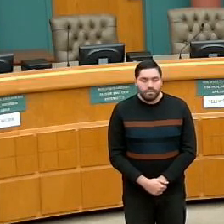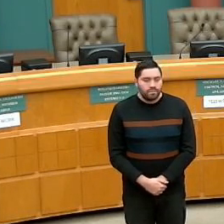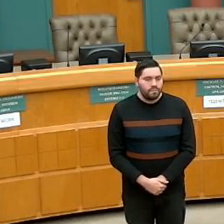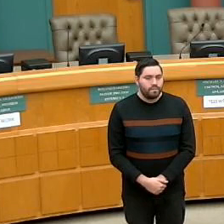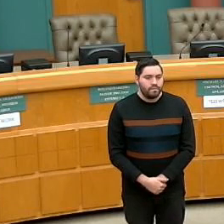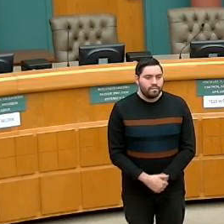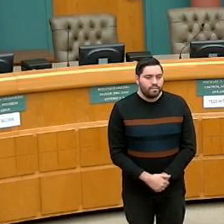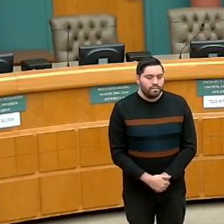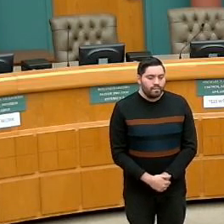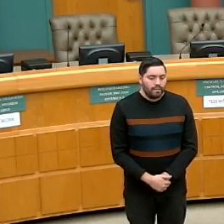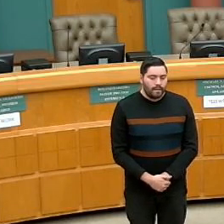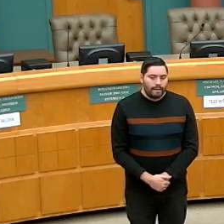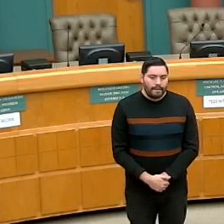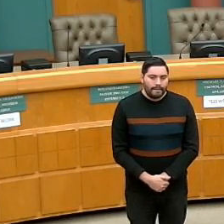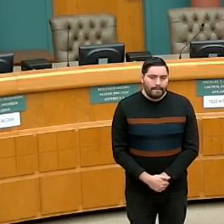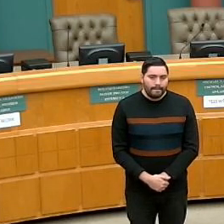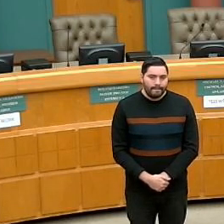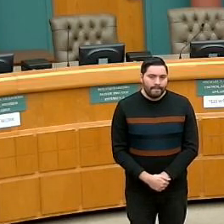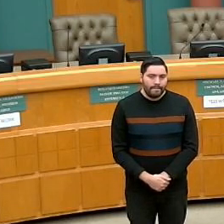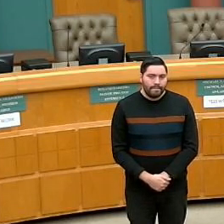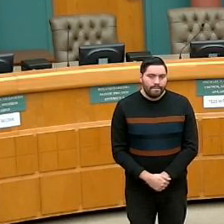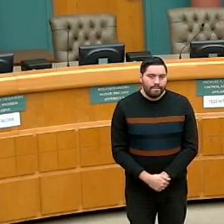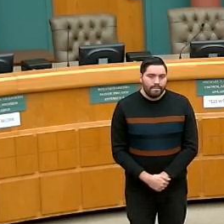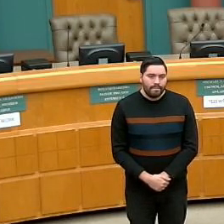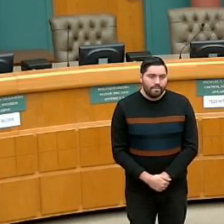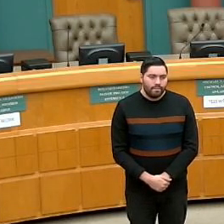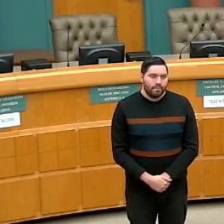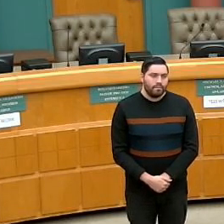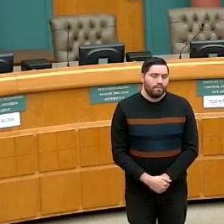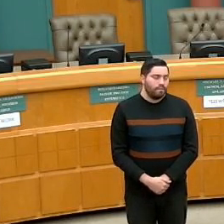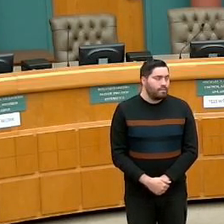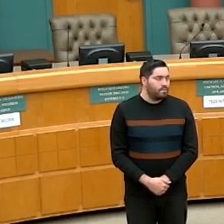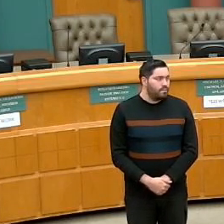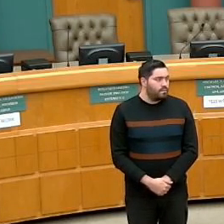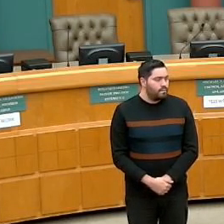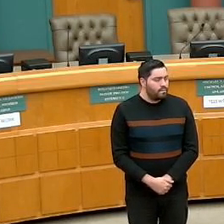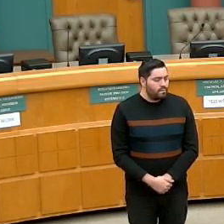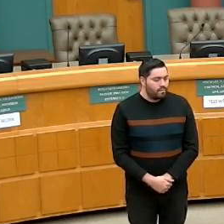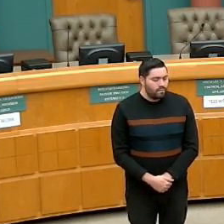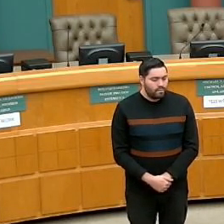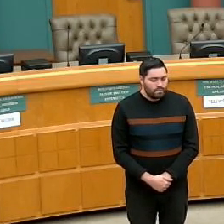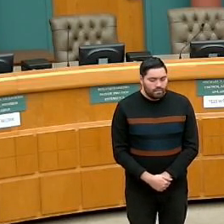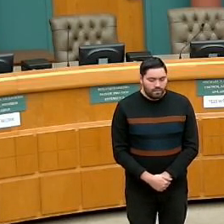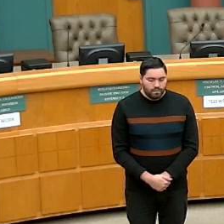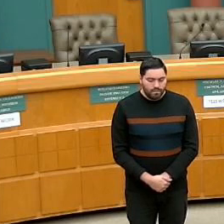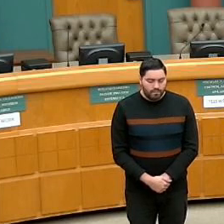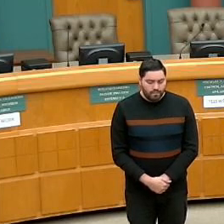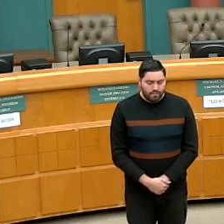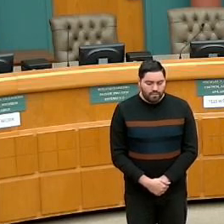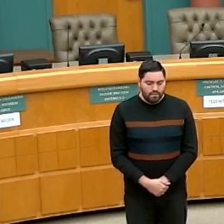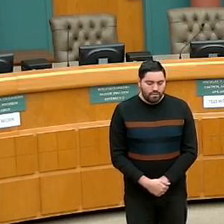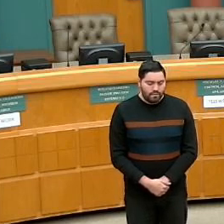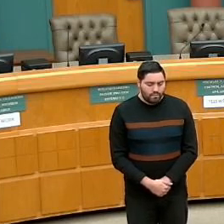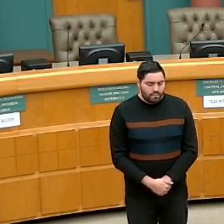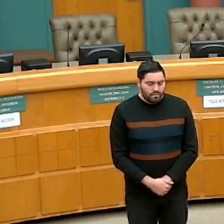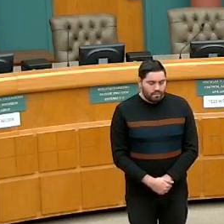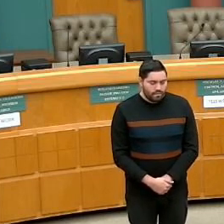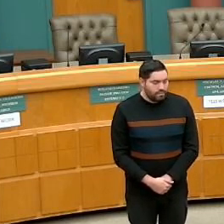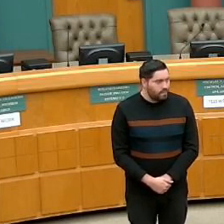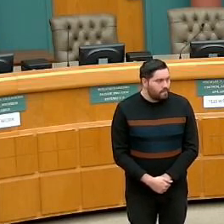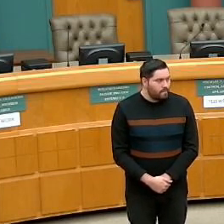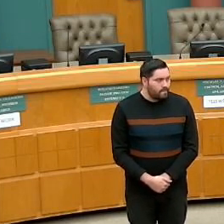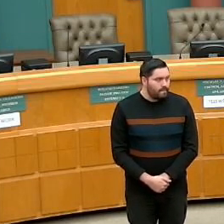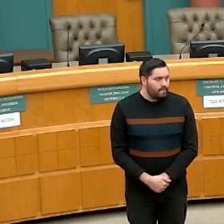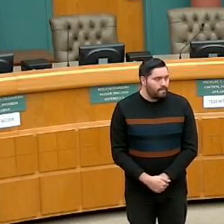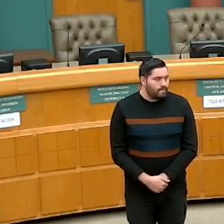los empleados en donde establecemos reglas que reflejan las normas estatales, así como otras normas si tienen que viajar. Todas las instalaciones están